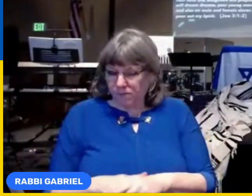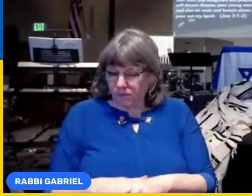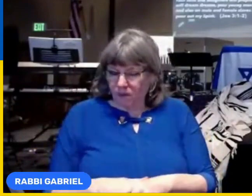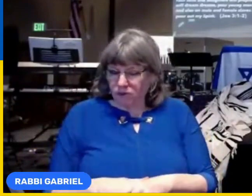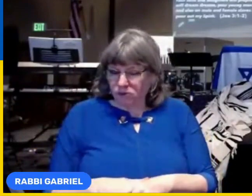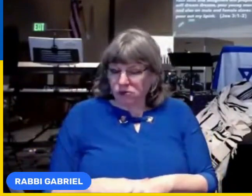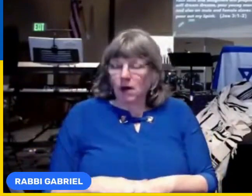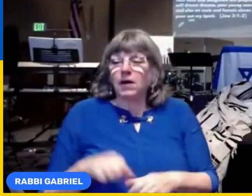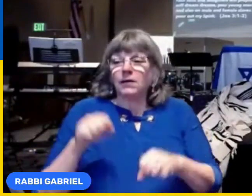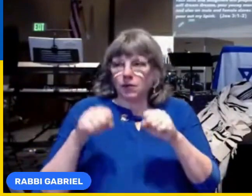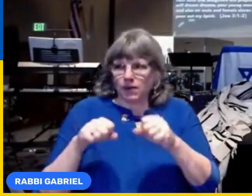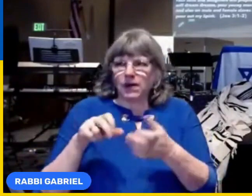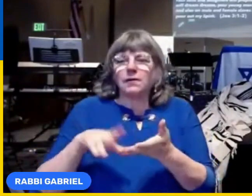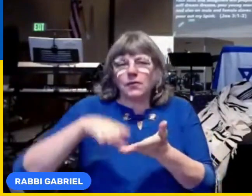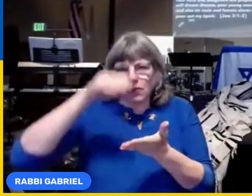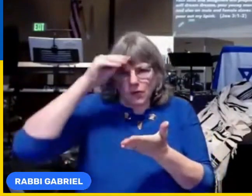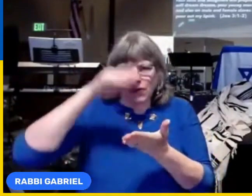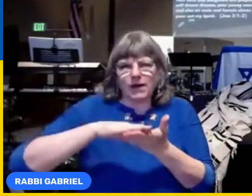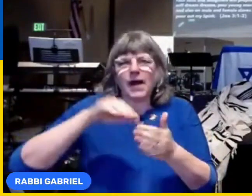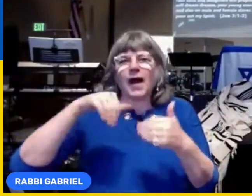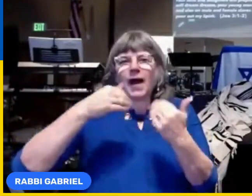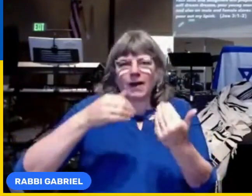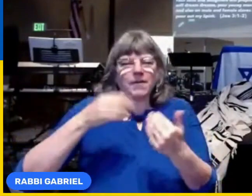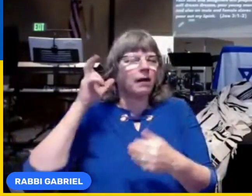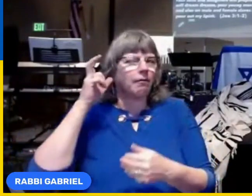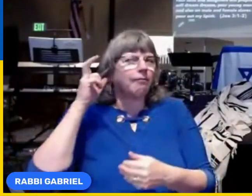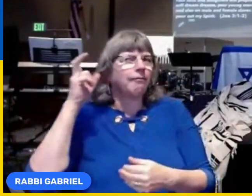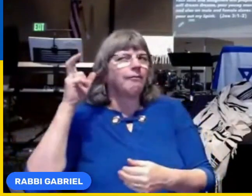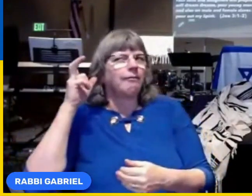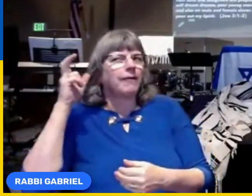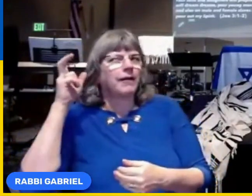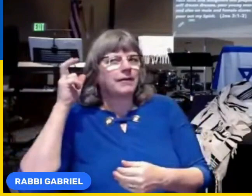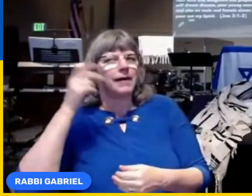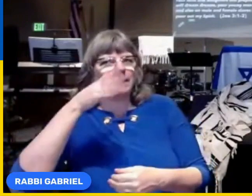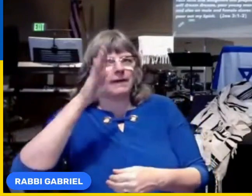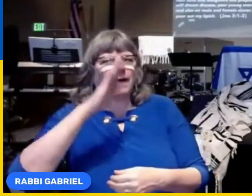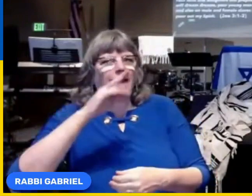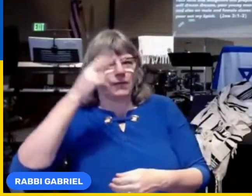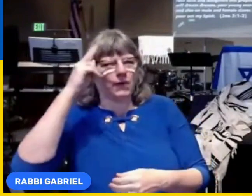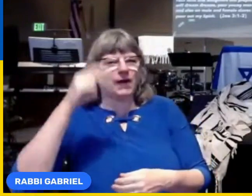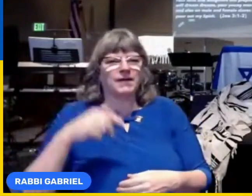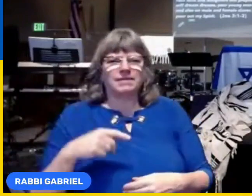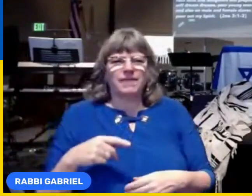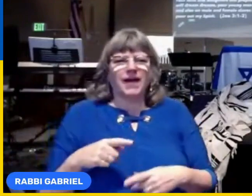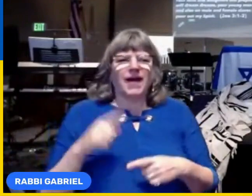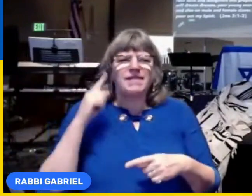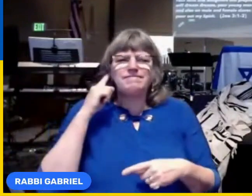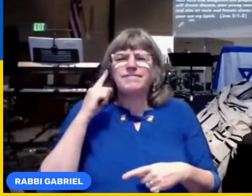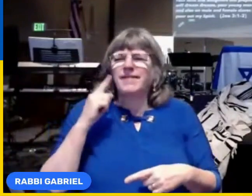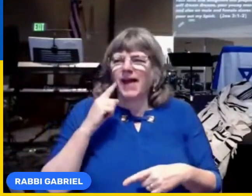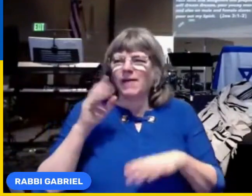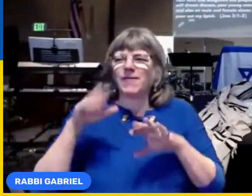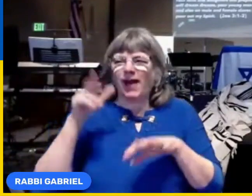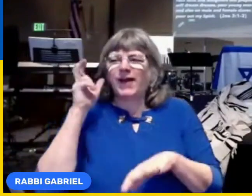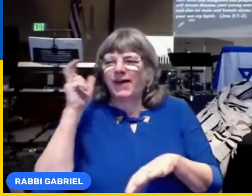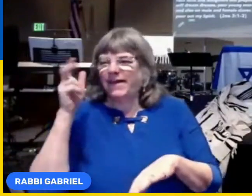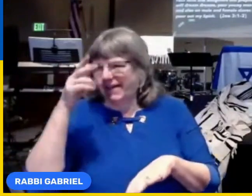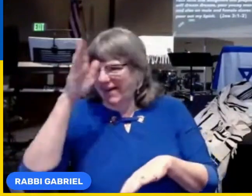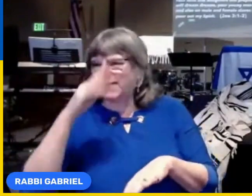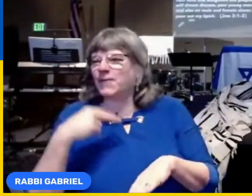And for that to happen, we need to constantly be listening to the bad call. Joel, the prophet, also